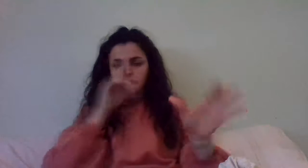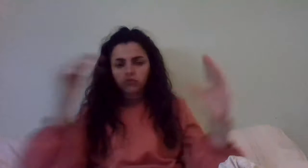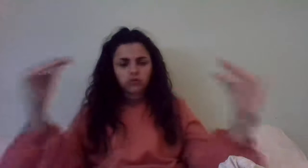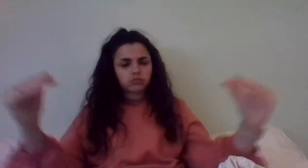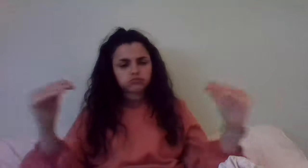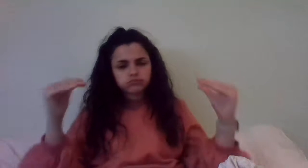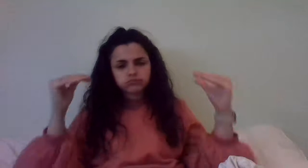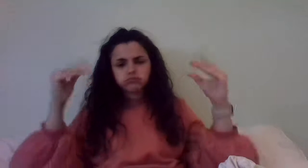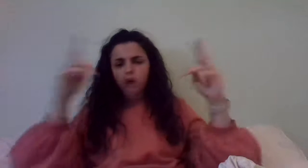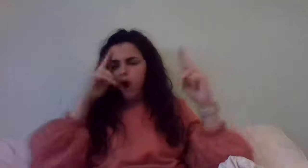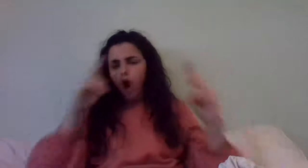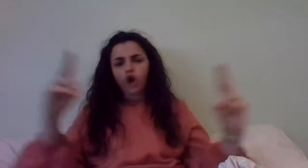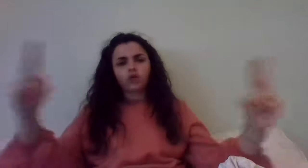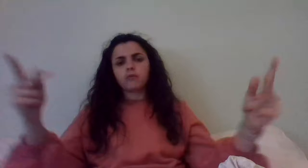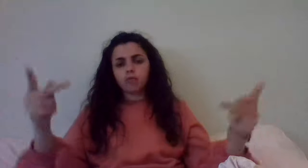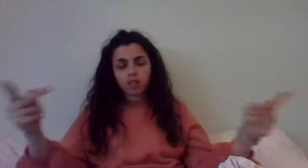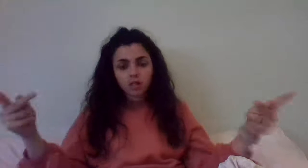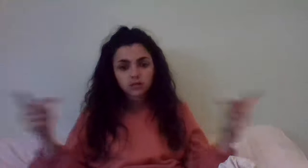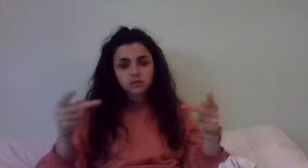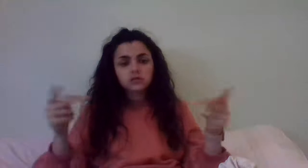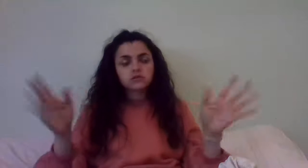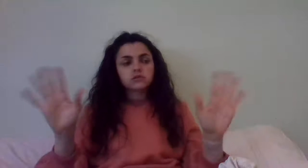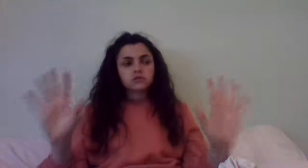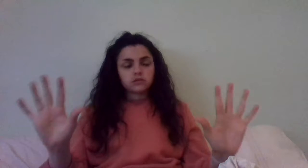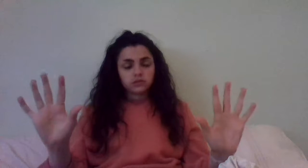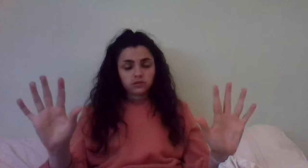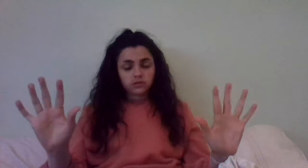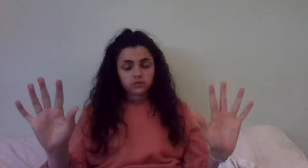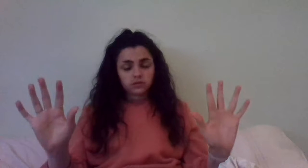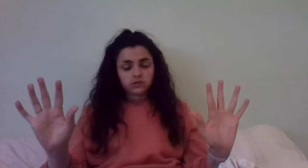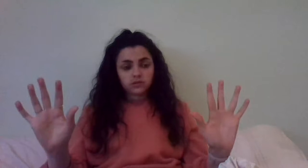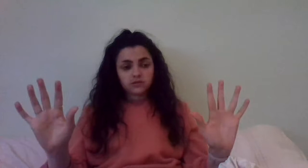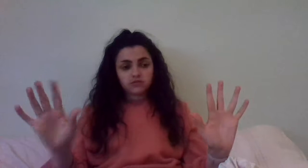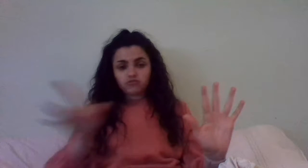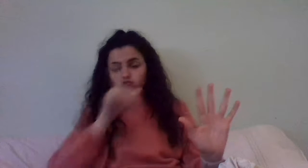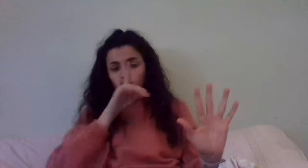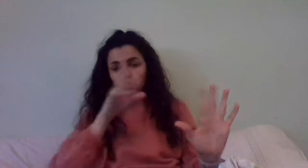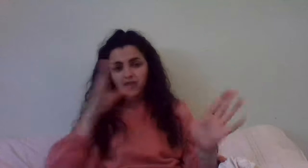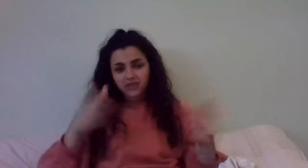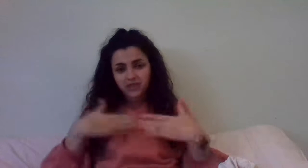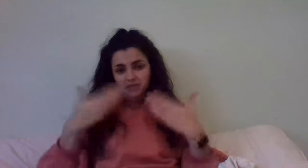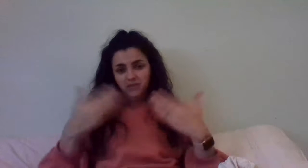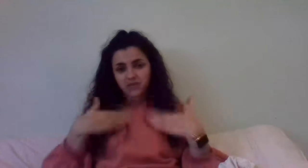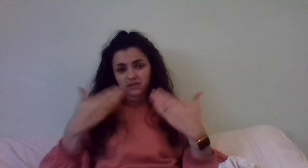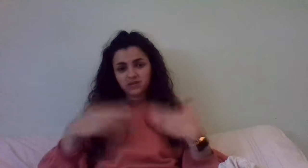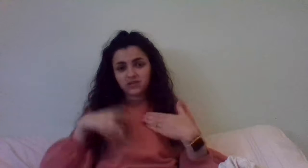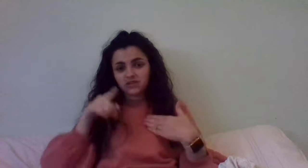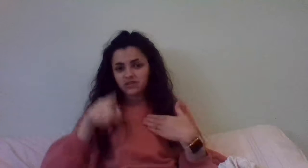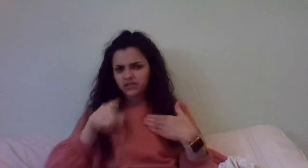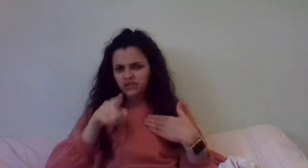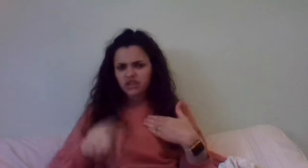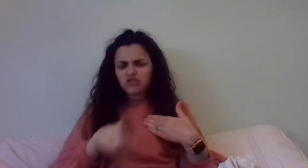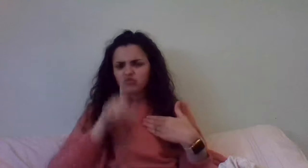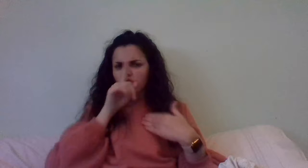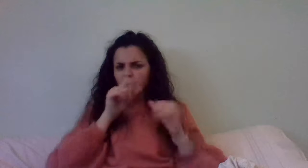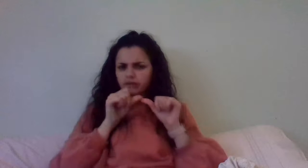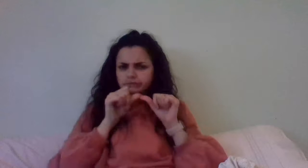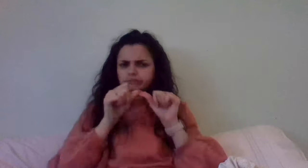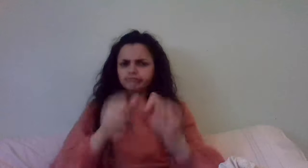such long-lasting visibility in these very heavily trafficked, frequented, prestigious museums. So the next